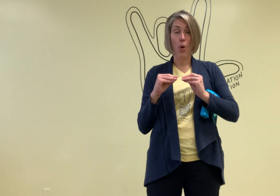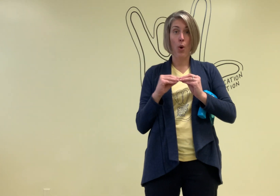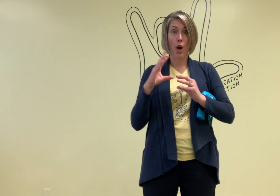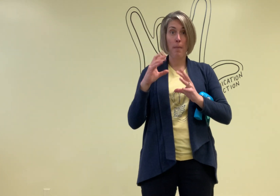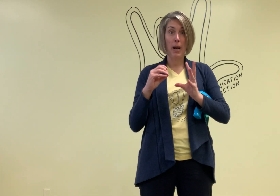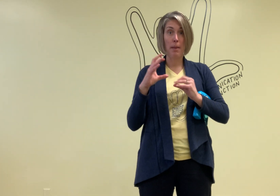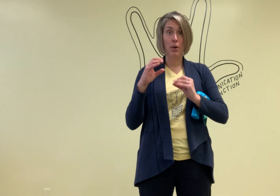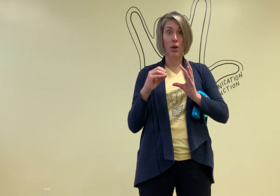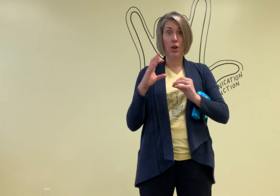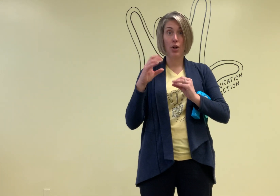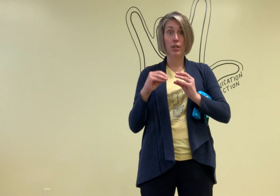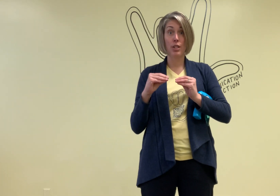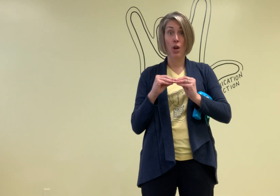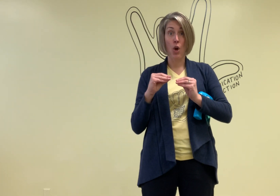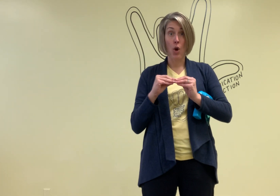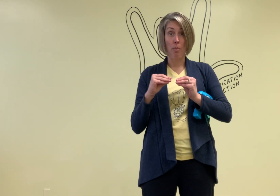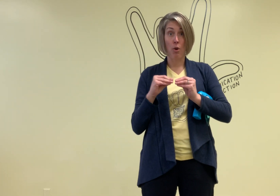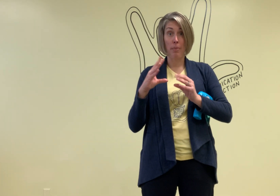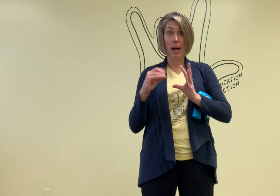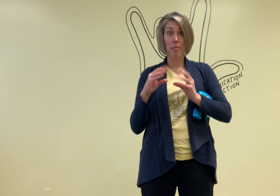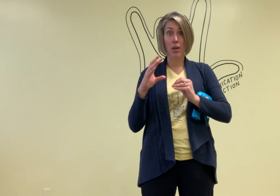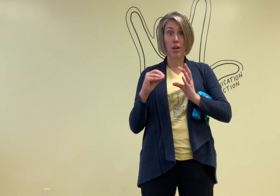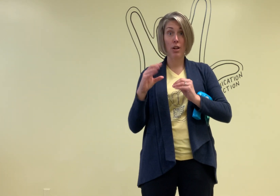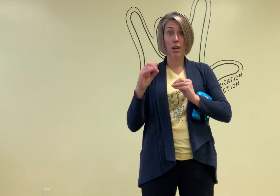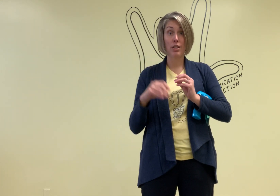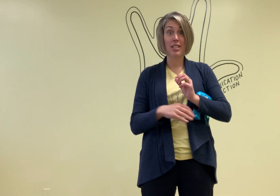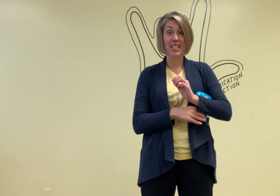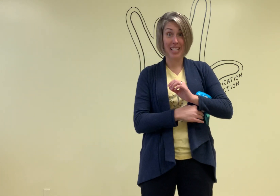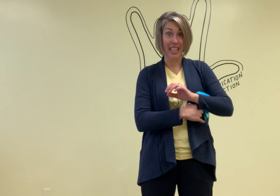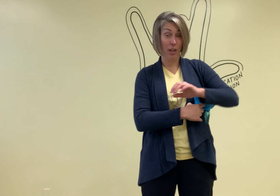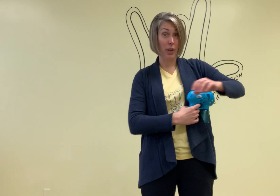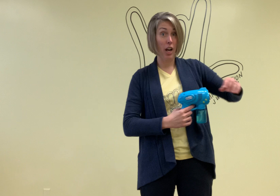more bubbles, more bubbles. Here we go.